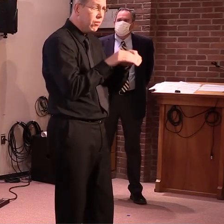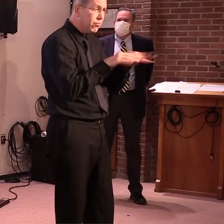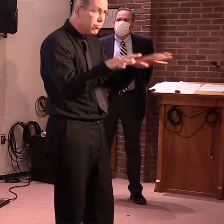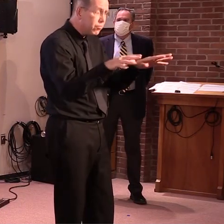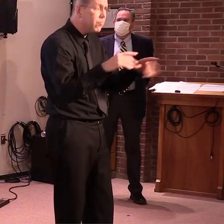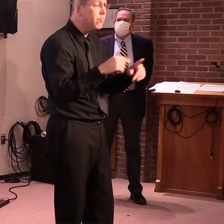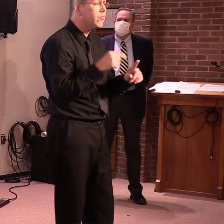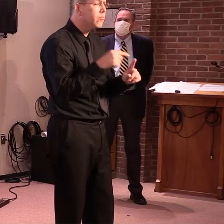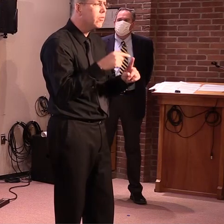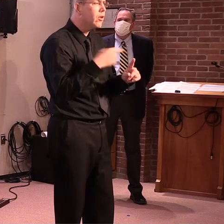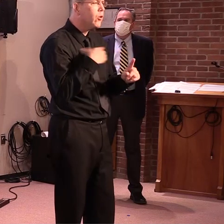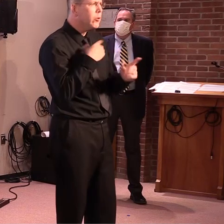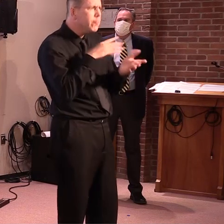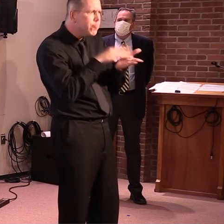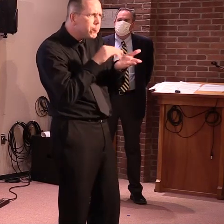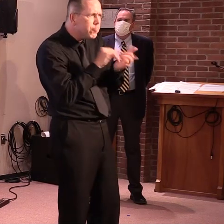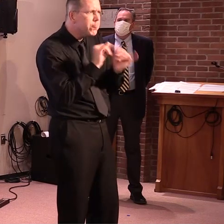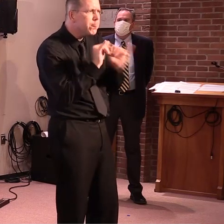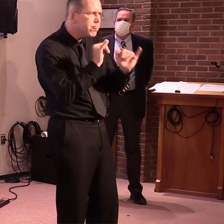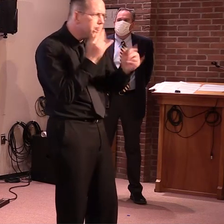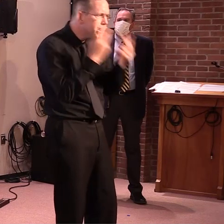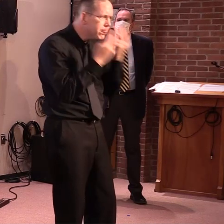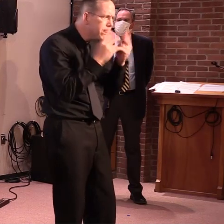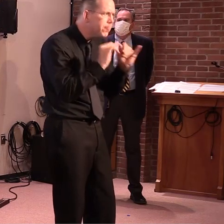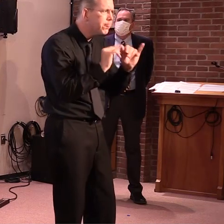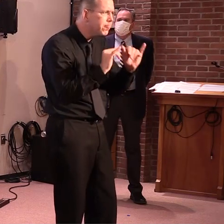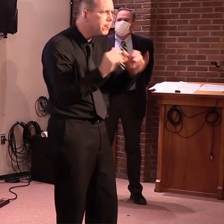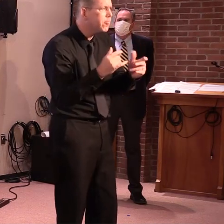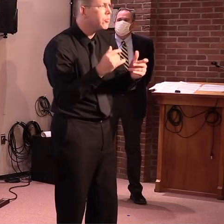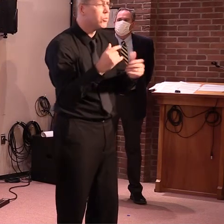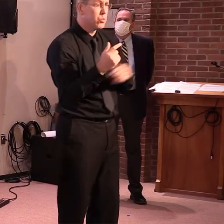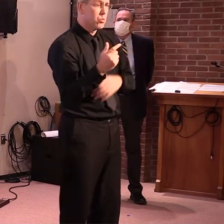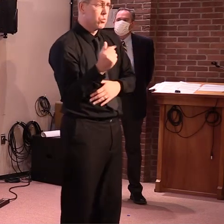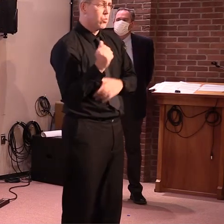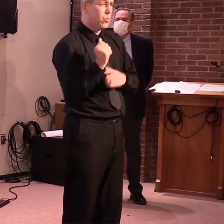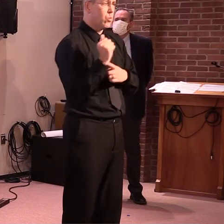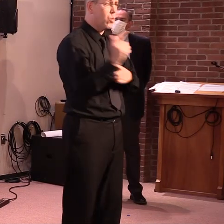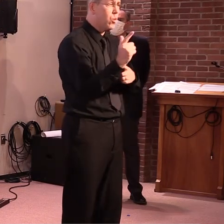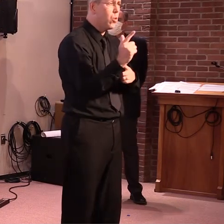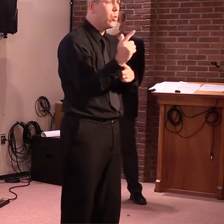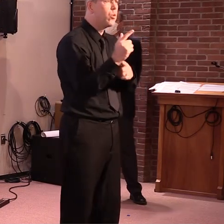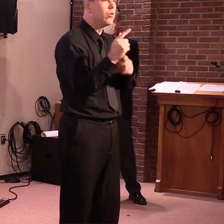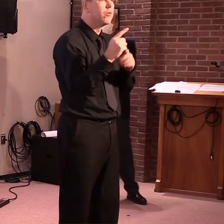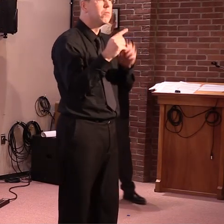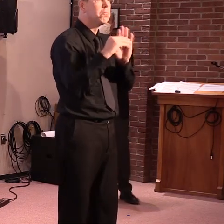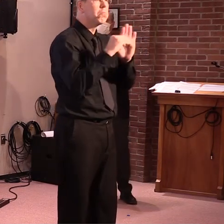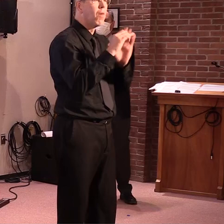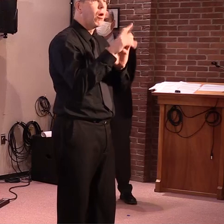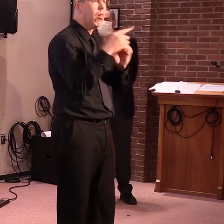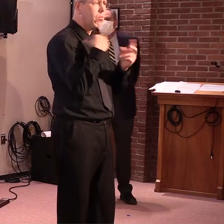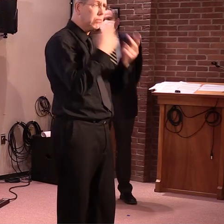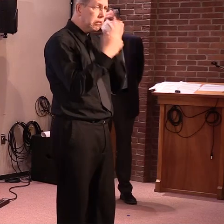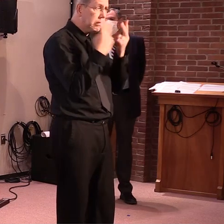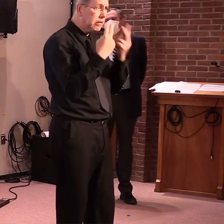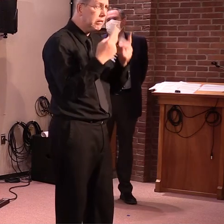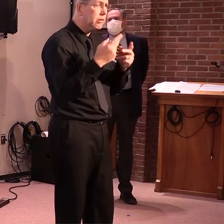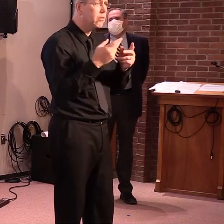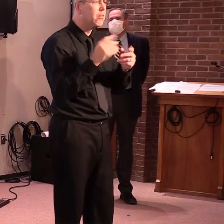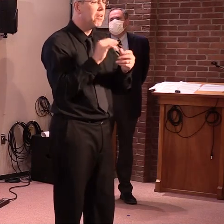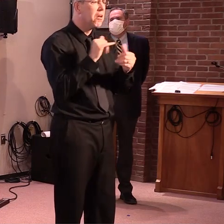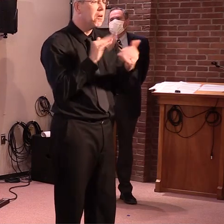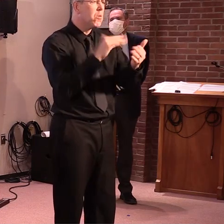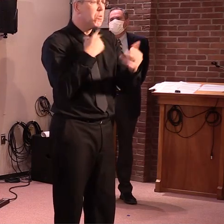that with the all-payer model, we had a lot of flexibility in order to respond to particular